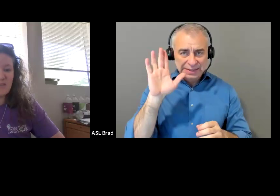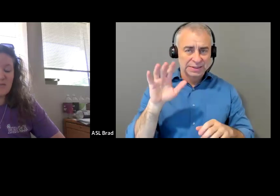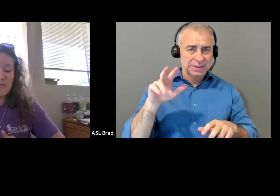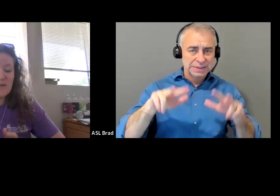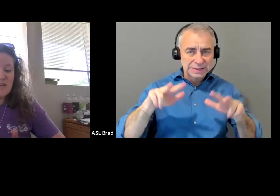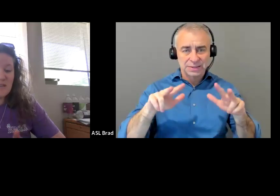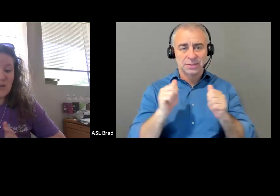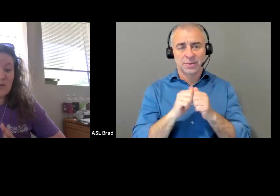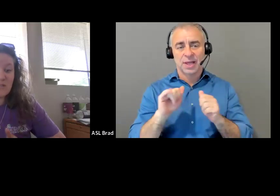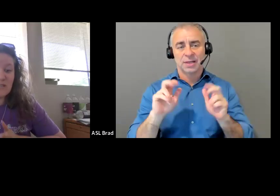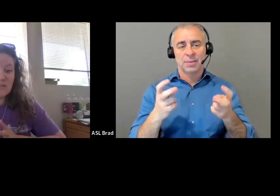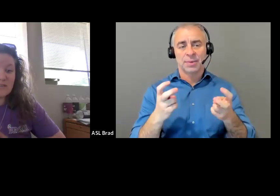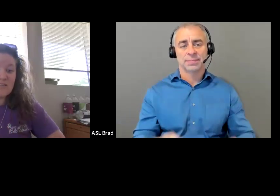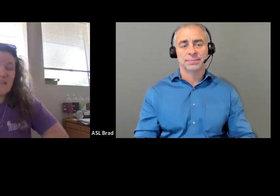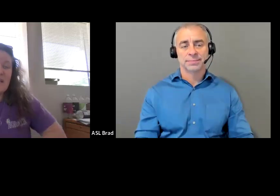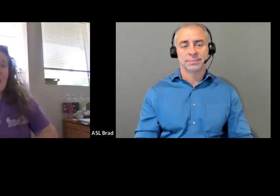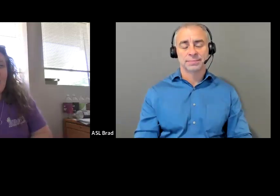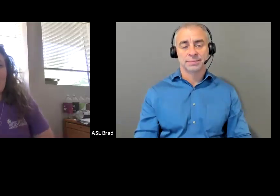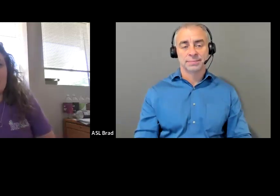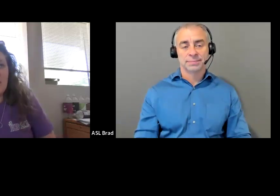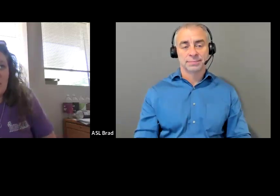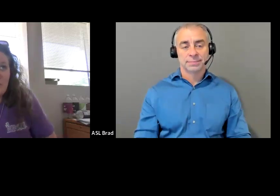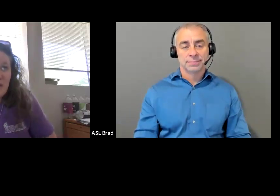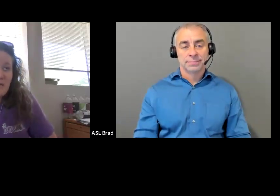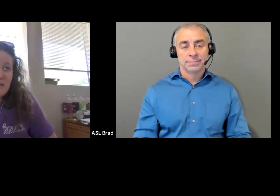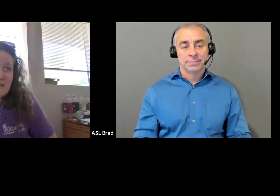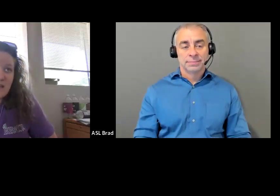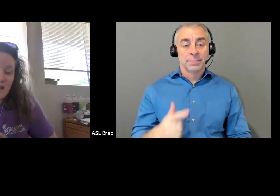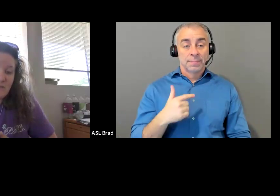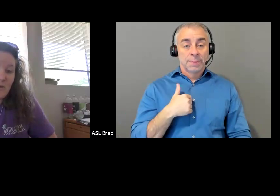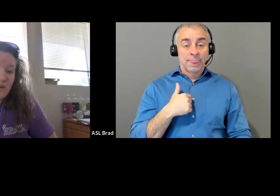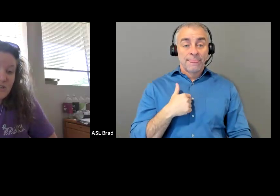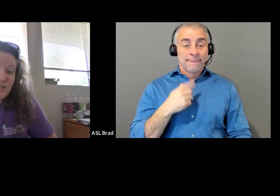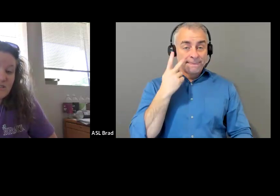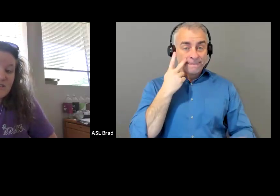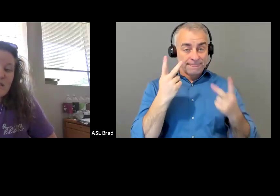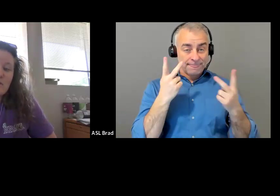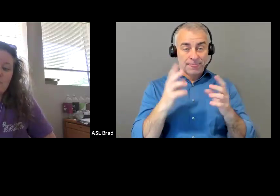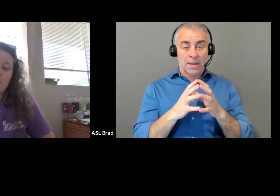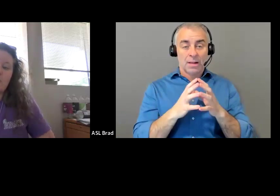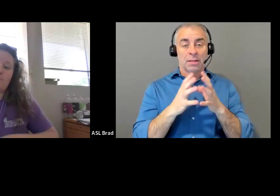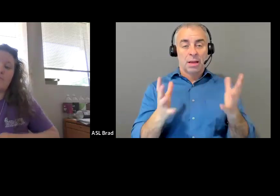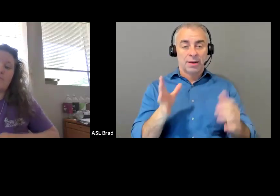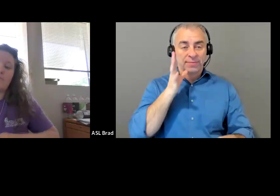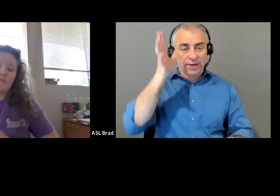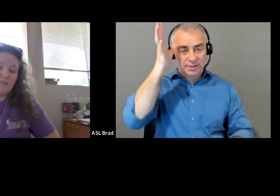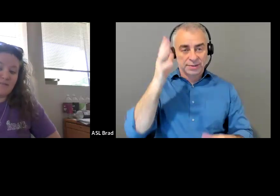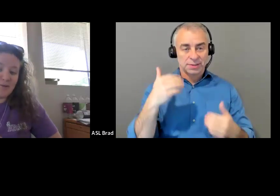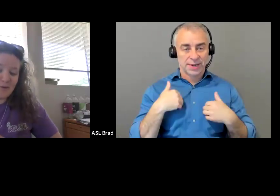subject, especially through the early years. I have a lot of parents that have questions